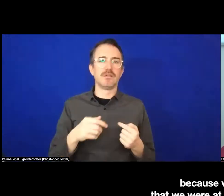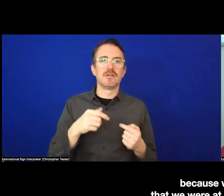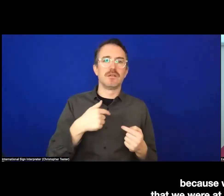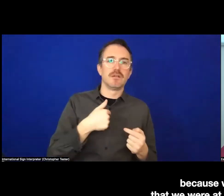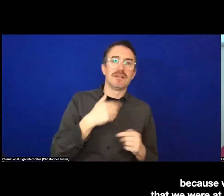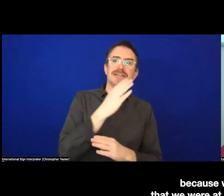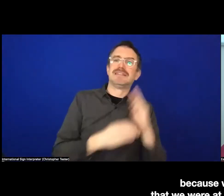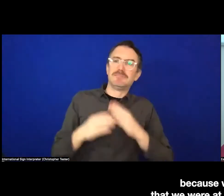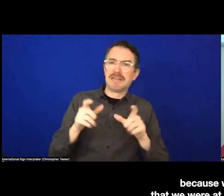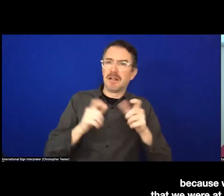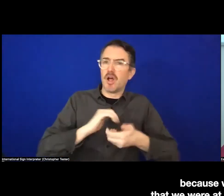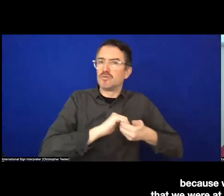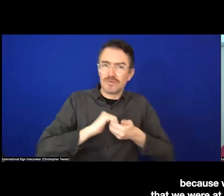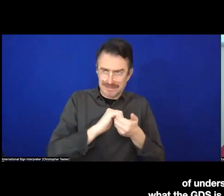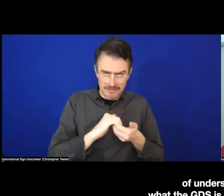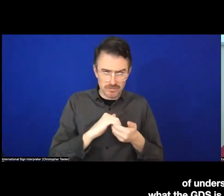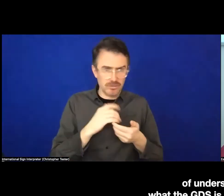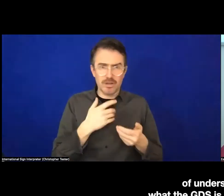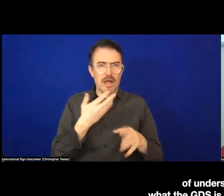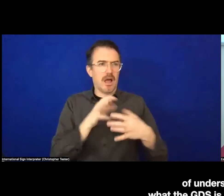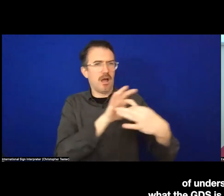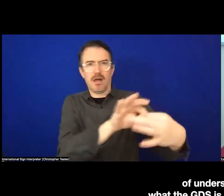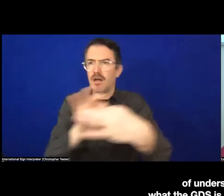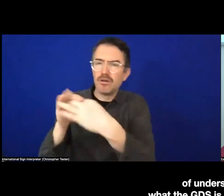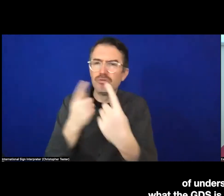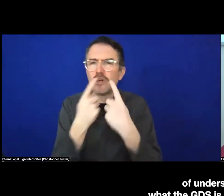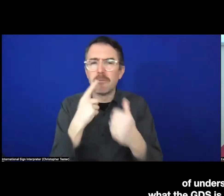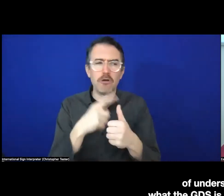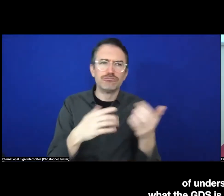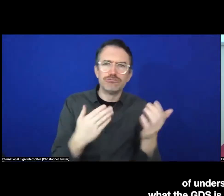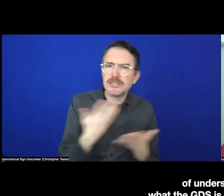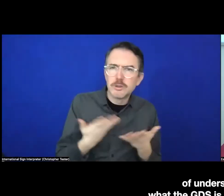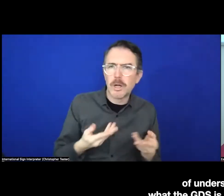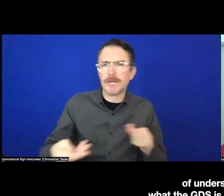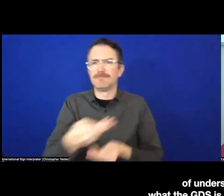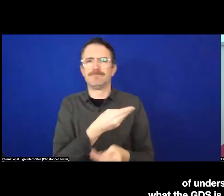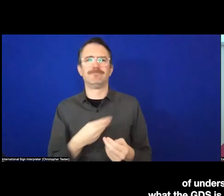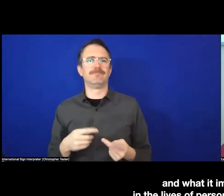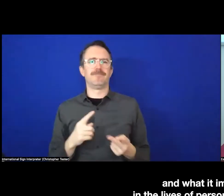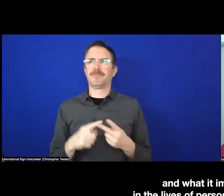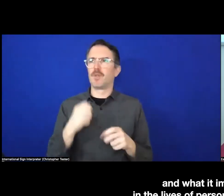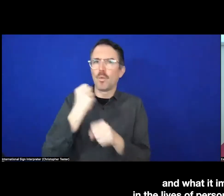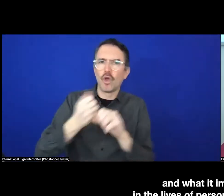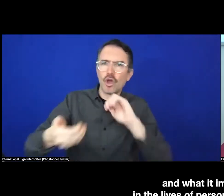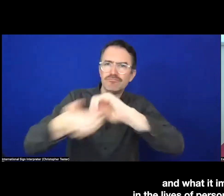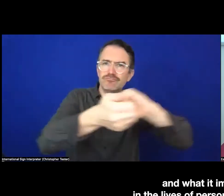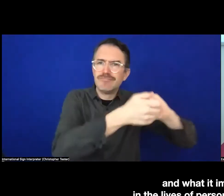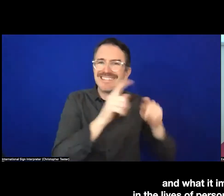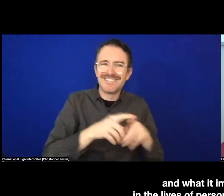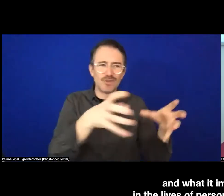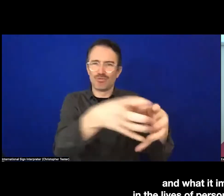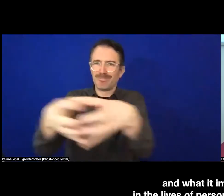knew that we were at different levels of understanding what the GDS is, what it means,